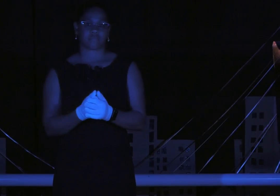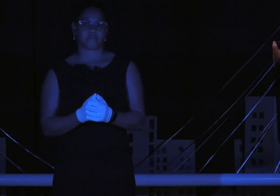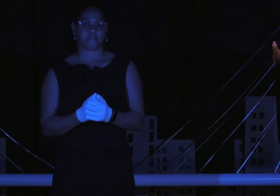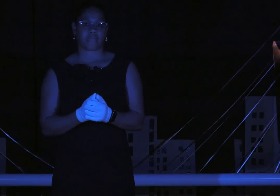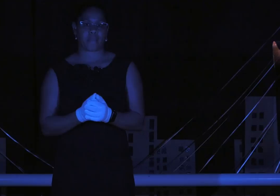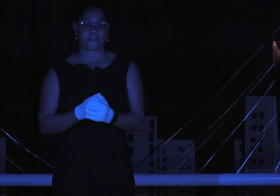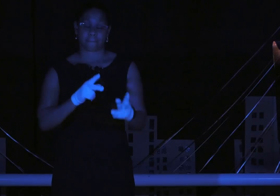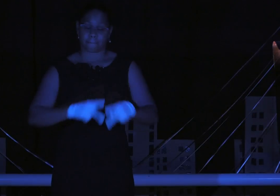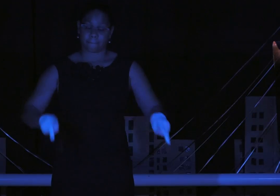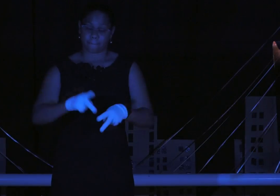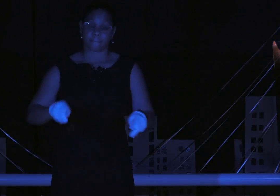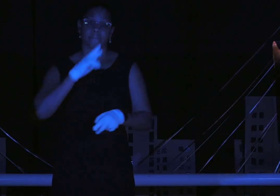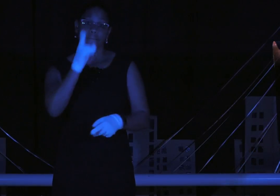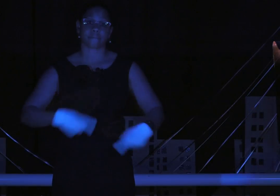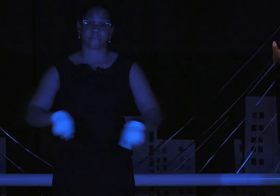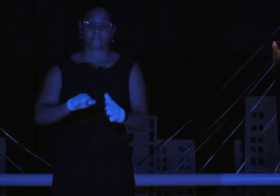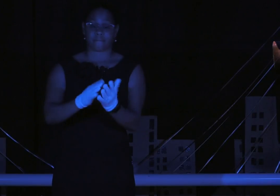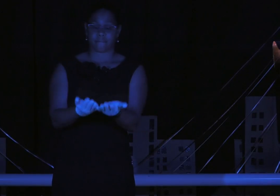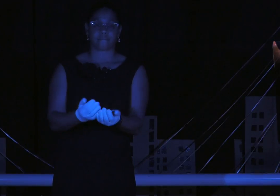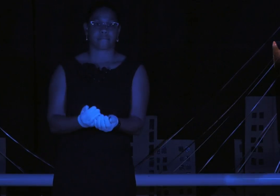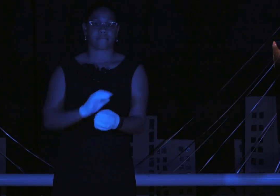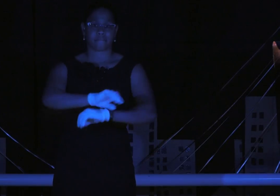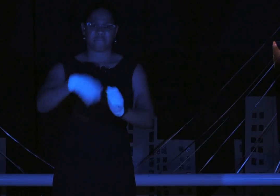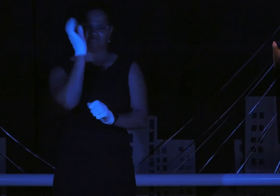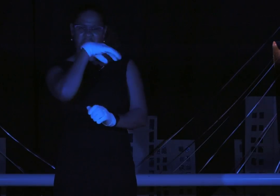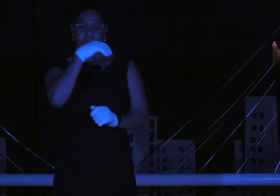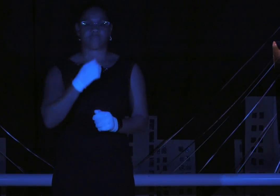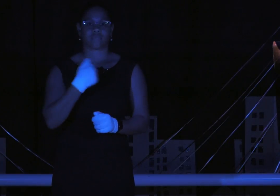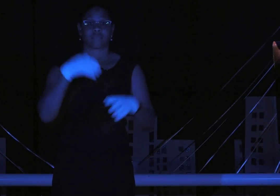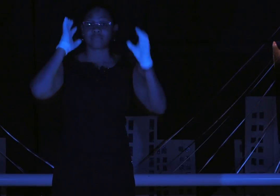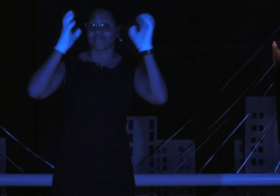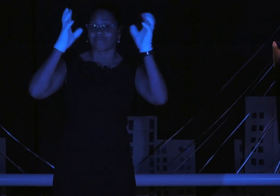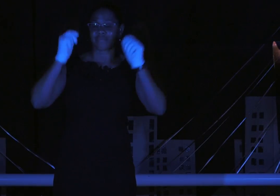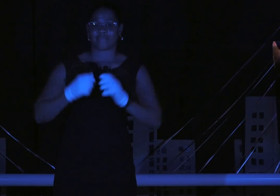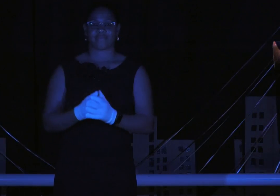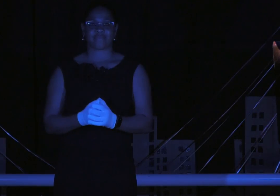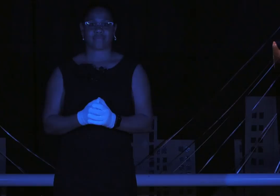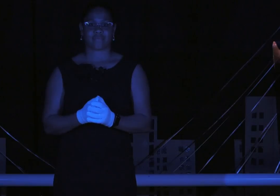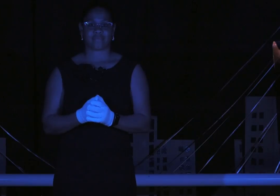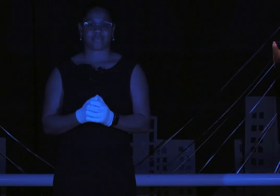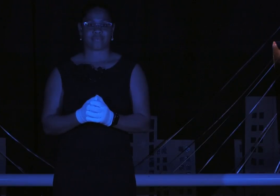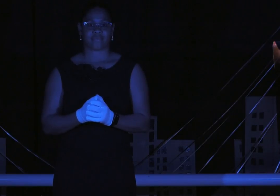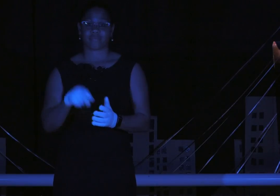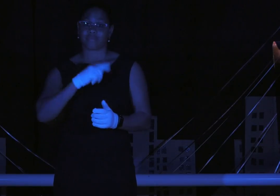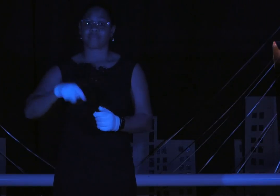Humans are like books, so strange and creative. You have to observe